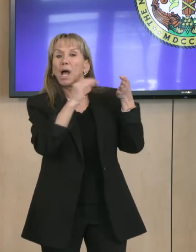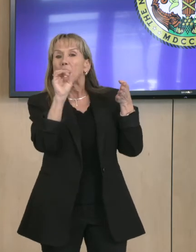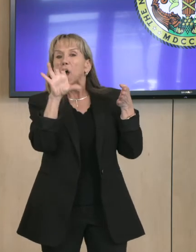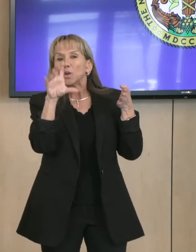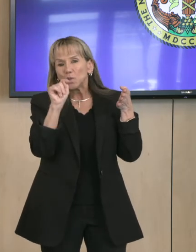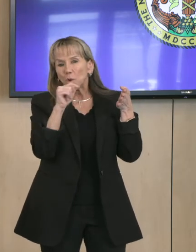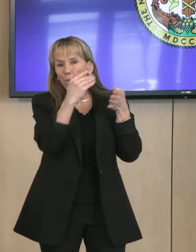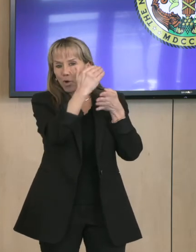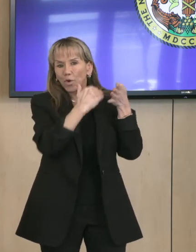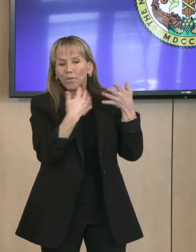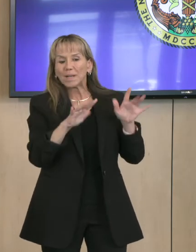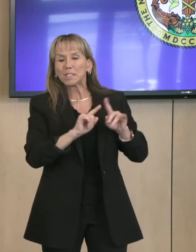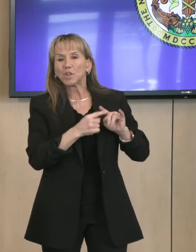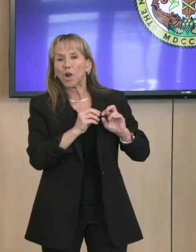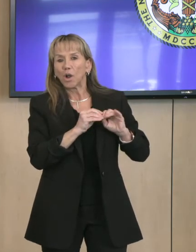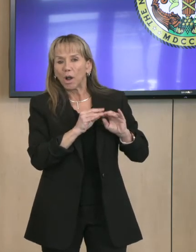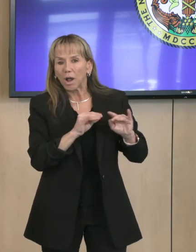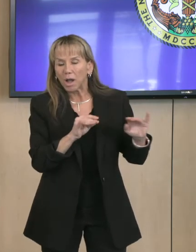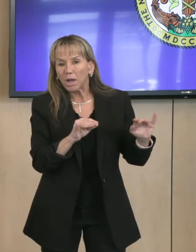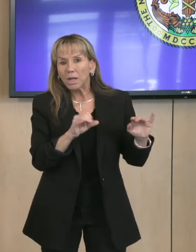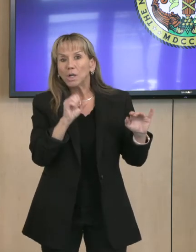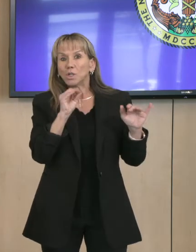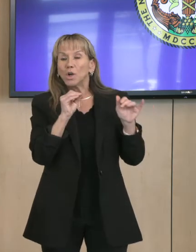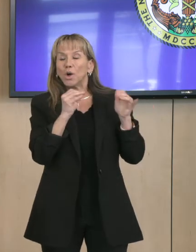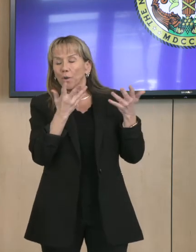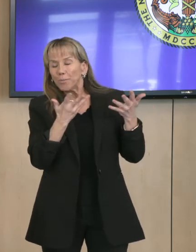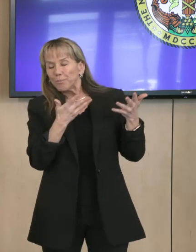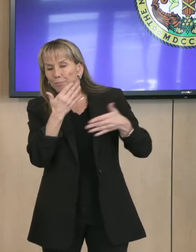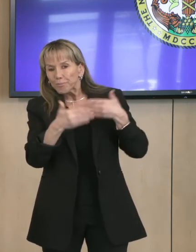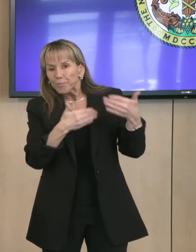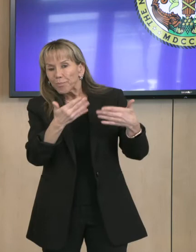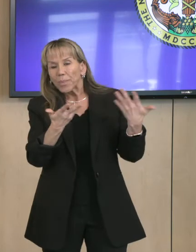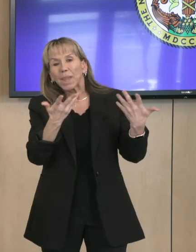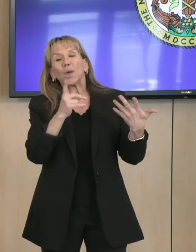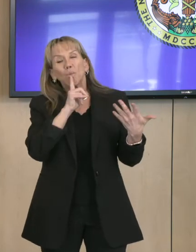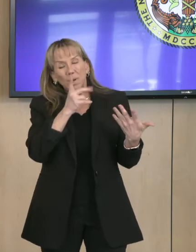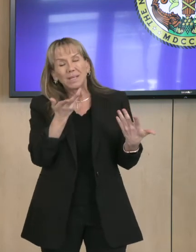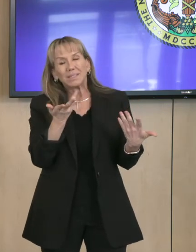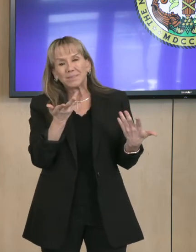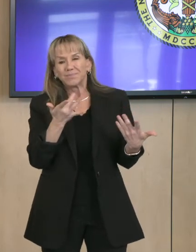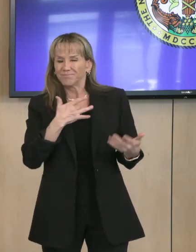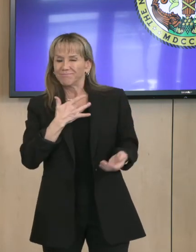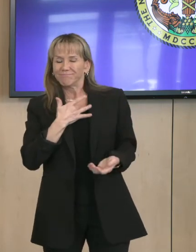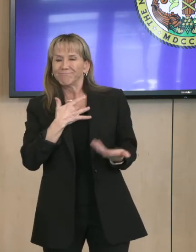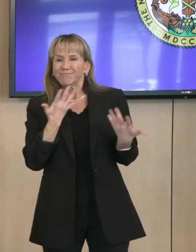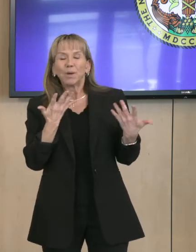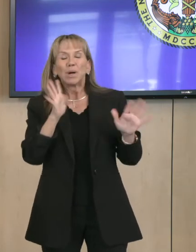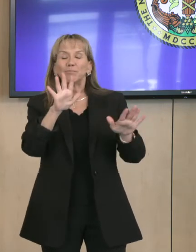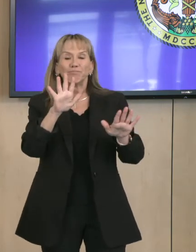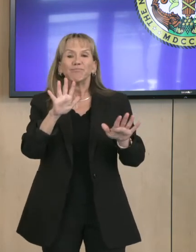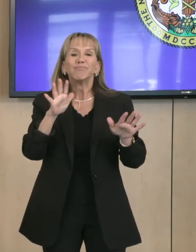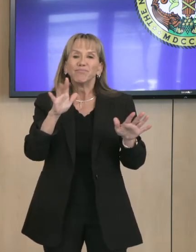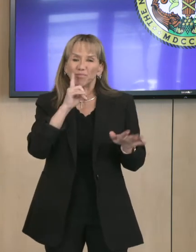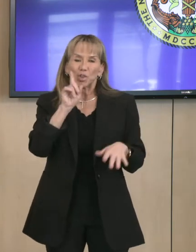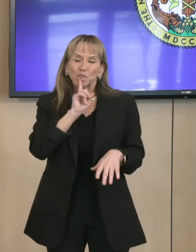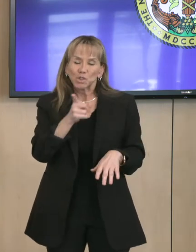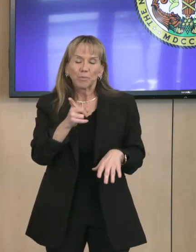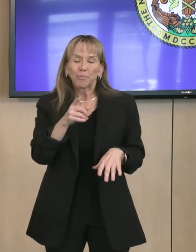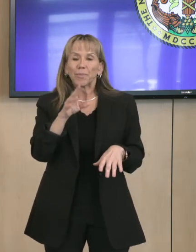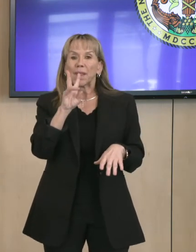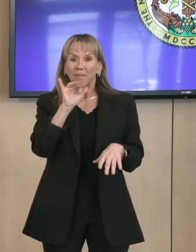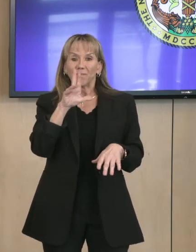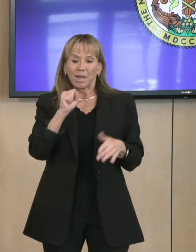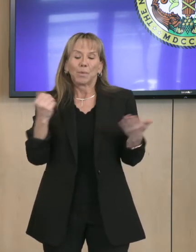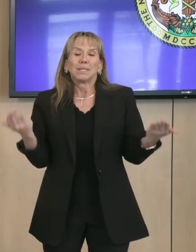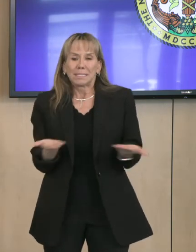year. And so following that through, it is extremely likely, in fact certain, that the virus was present